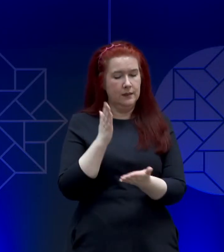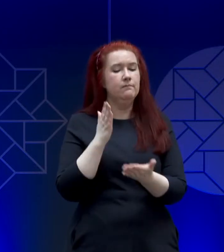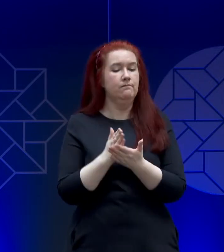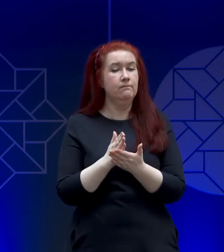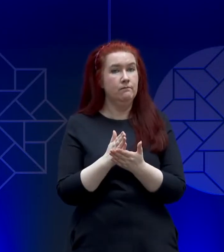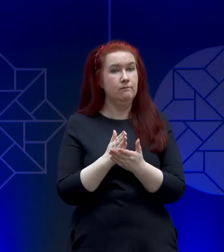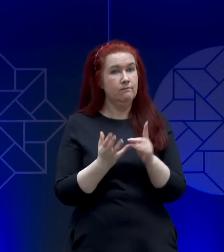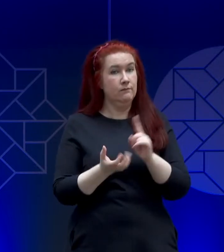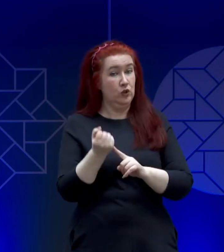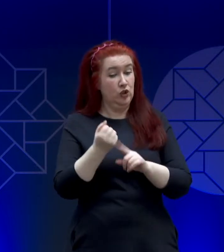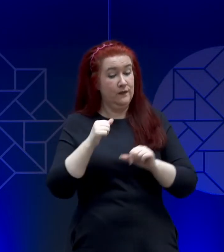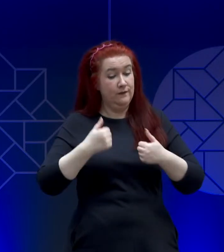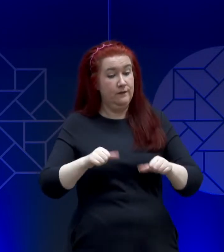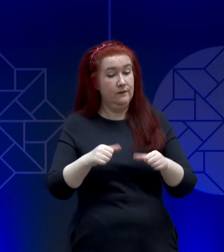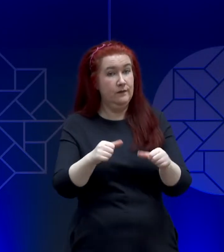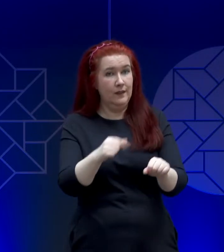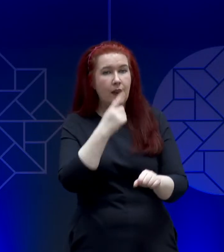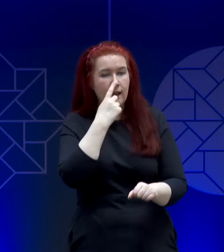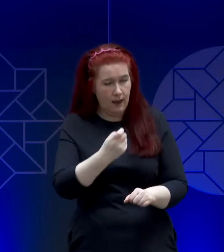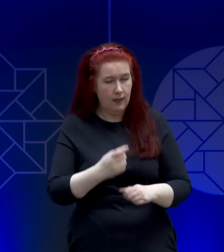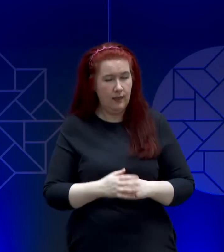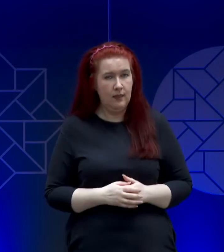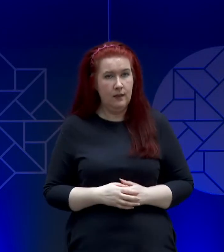progress becomes all the more possible.